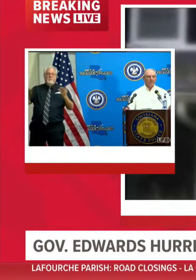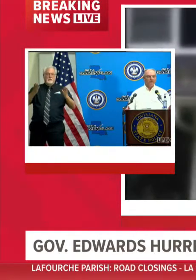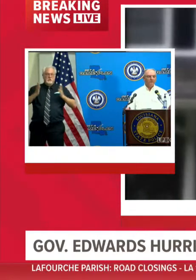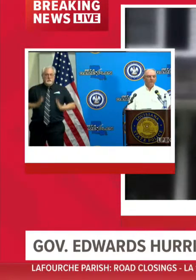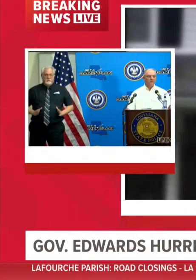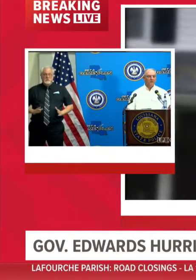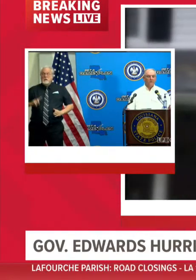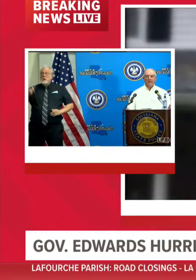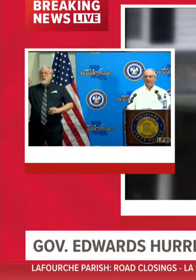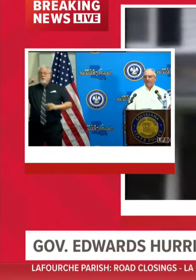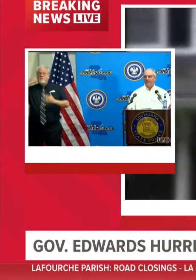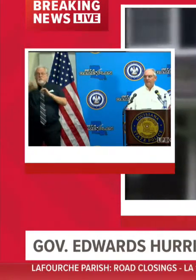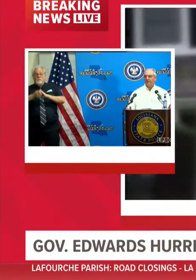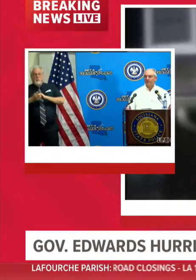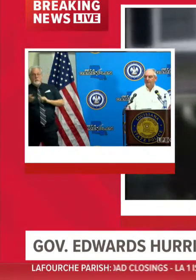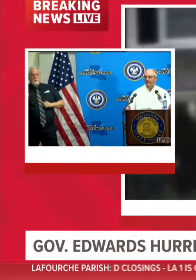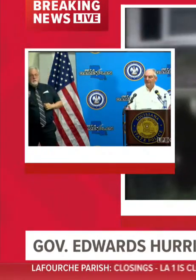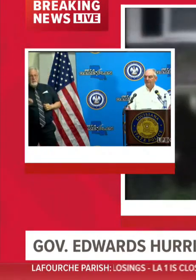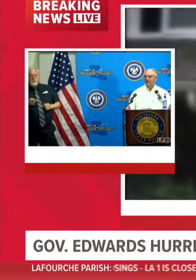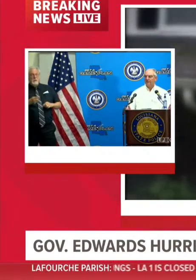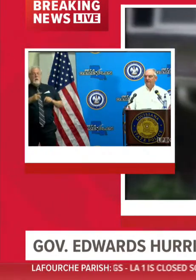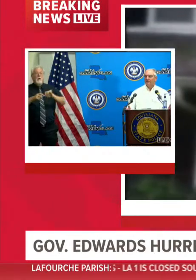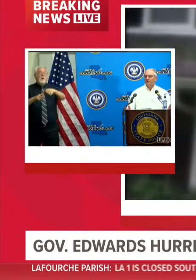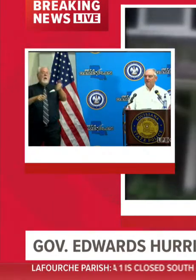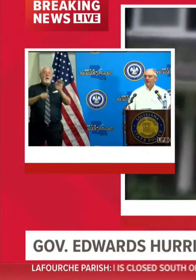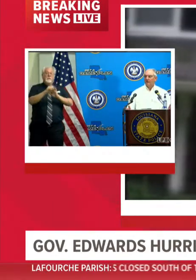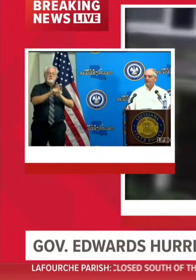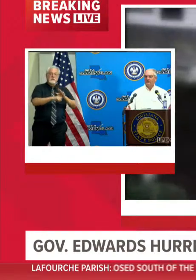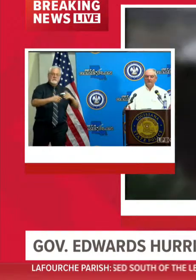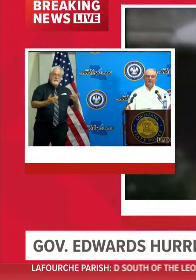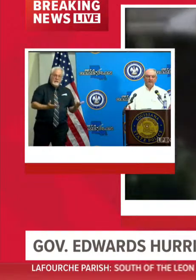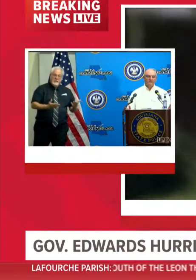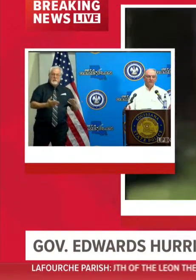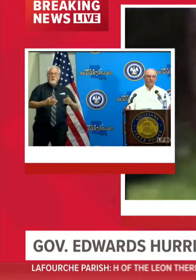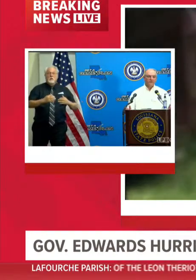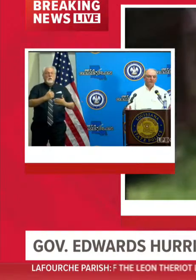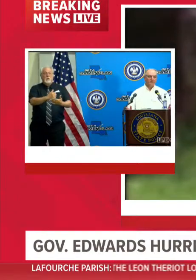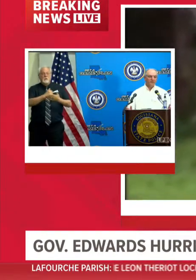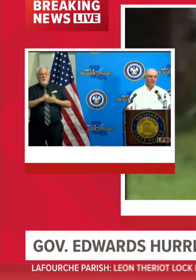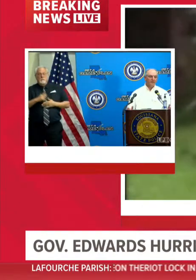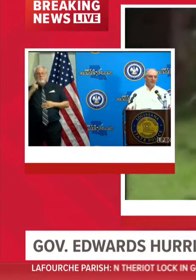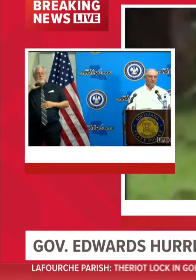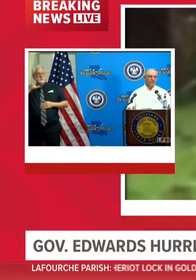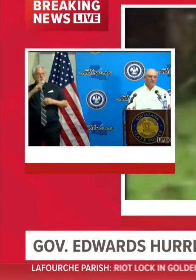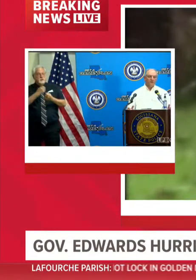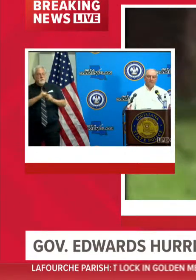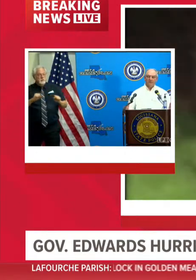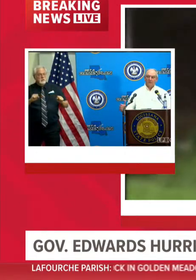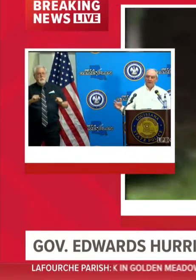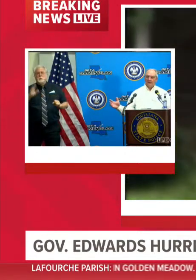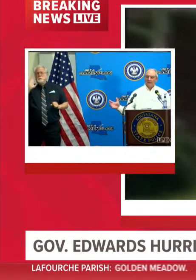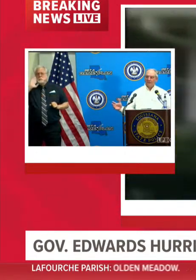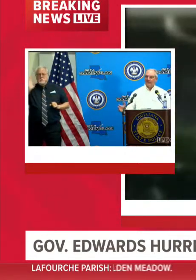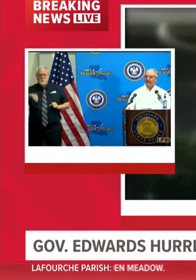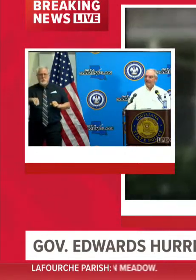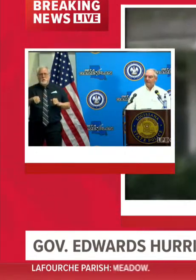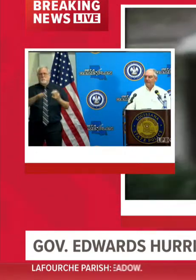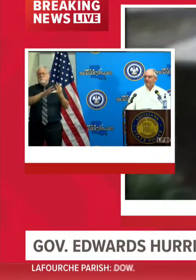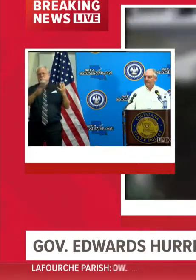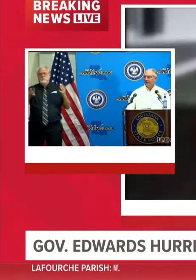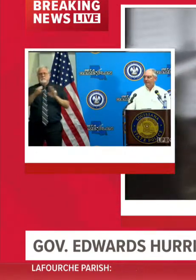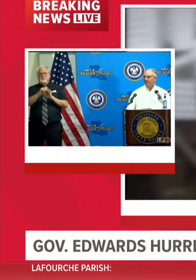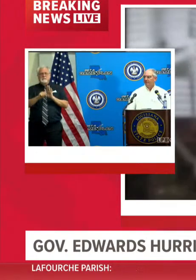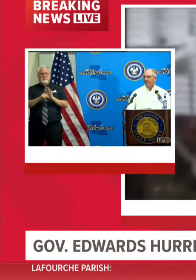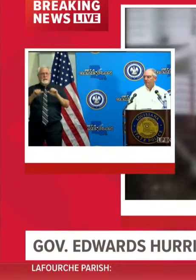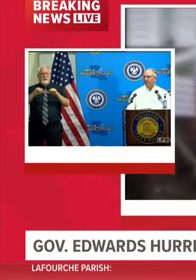federal partners on the ground. We have people from other states who are here assisting in search and rescue. You know the array of state